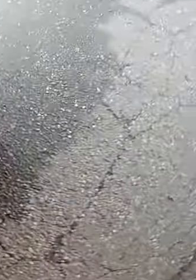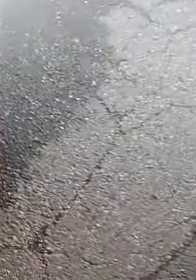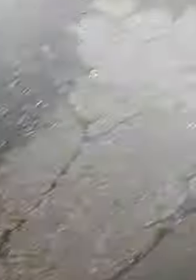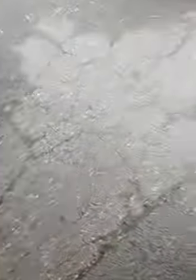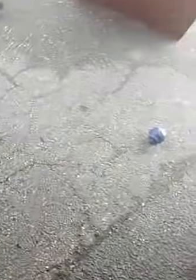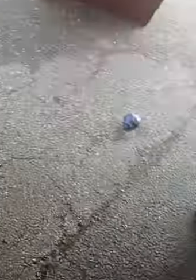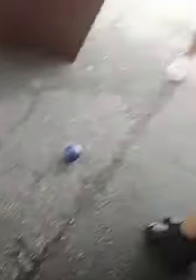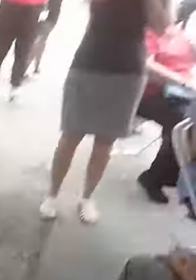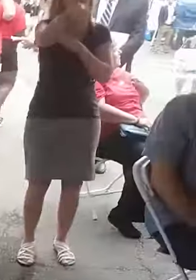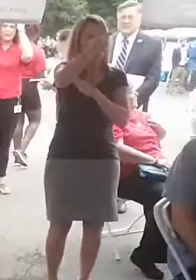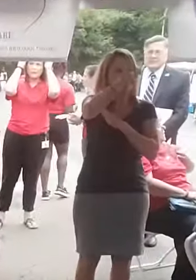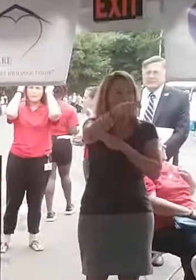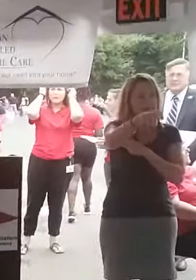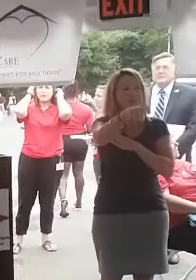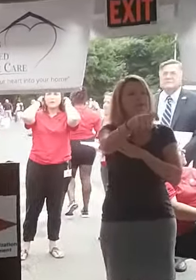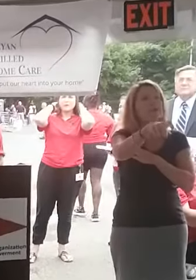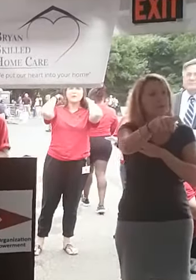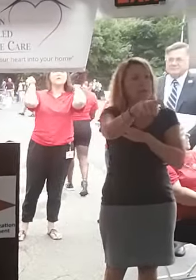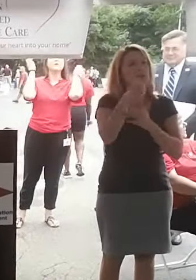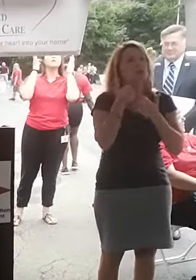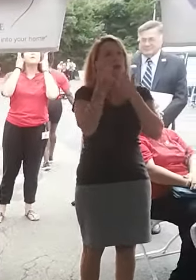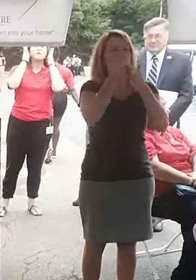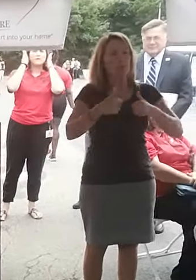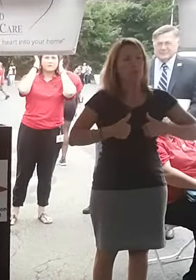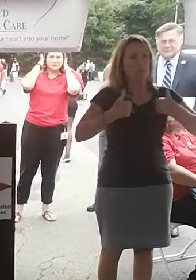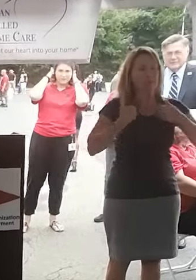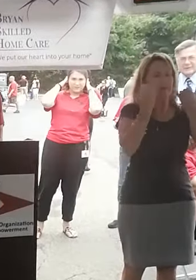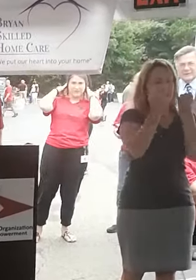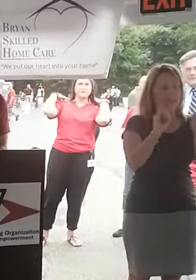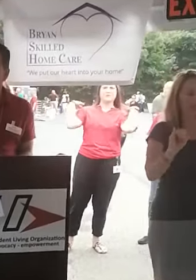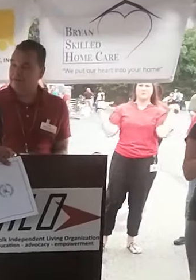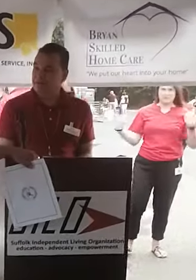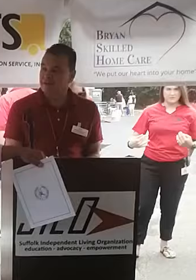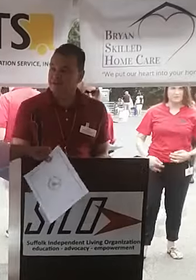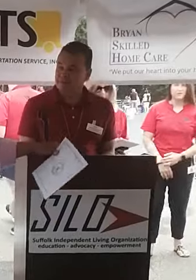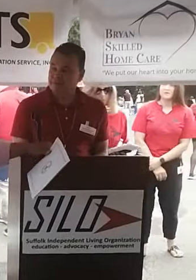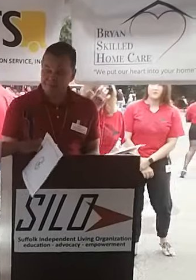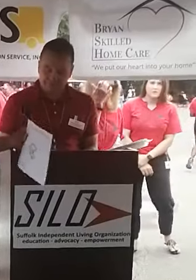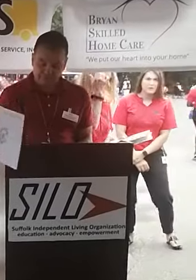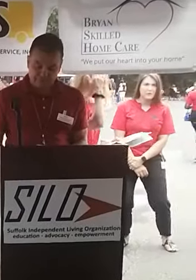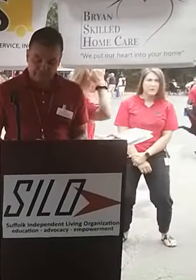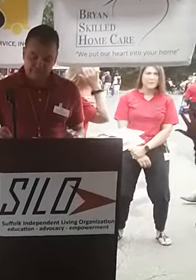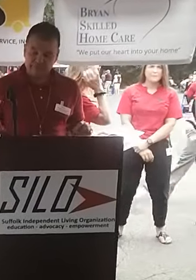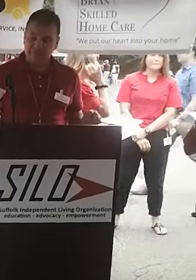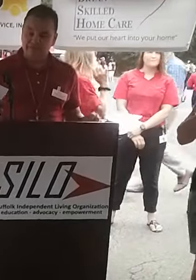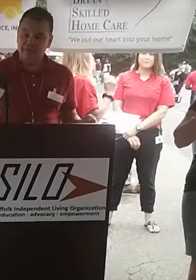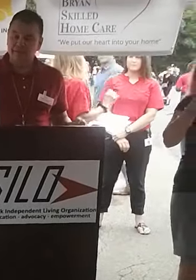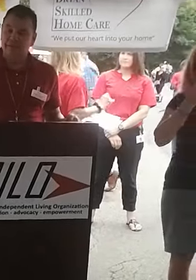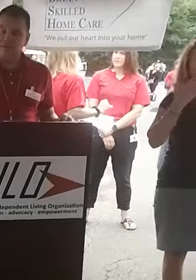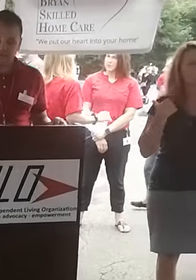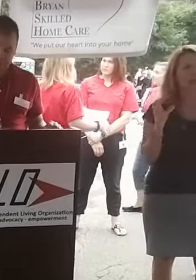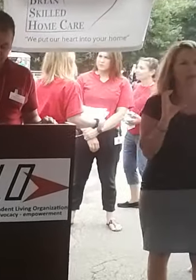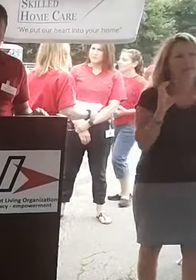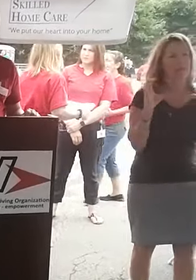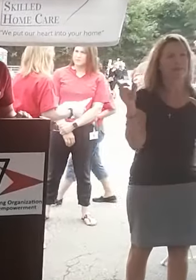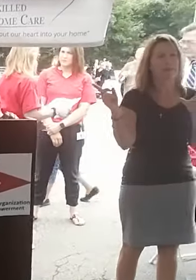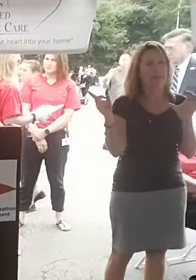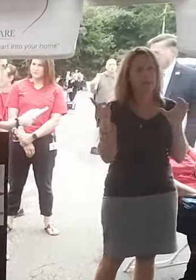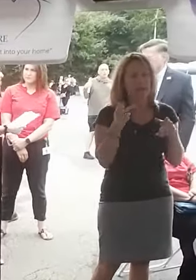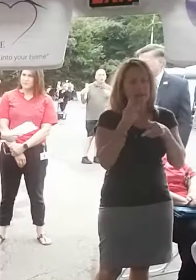and make sure that you can live independently, because that's what we're supposed to do. So we thank you, we do have certificate,